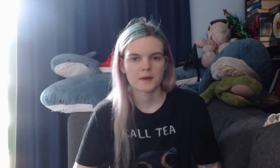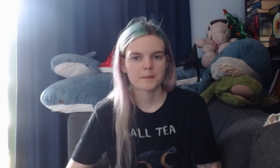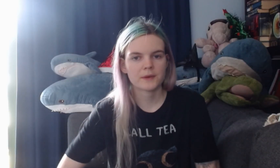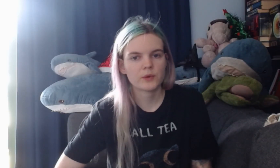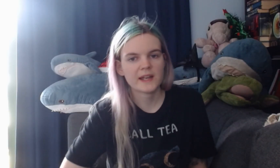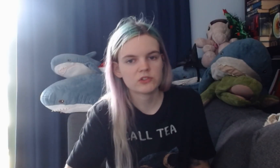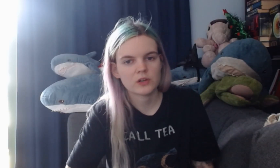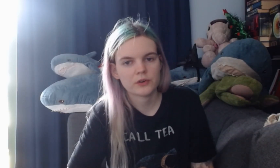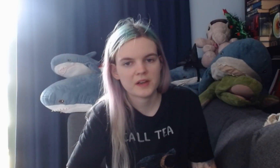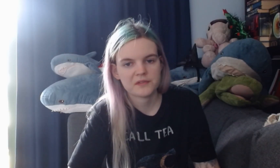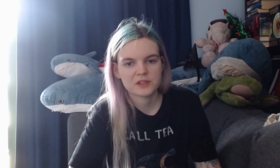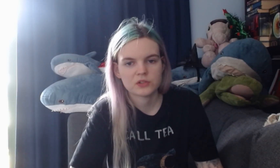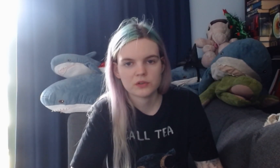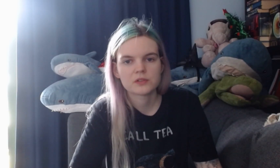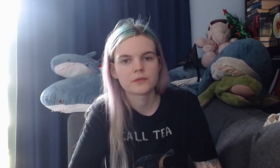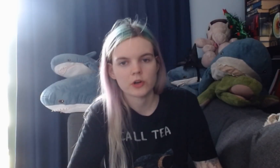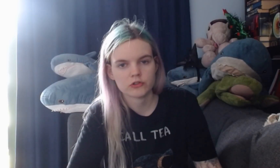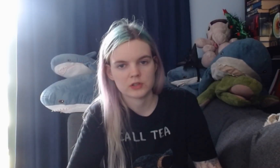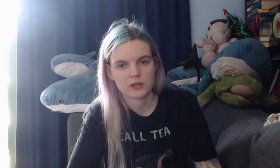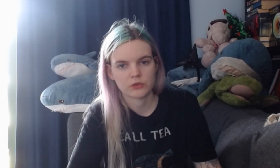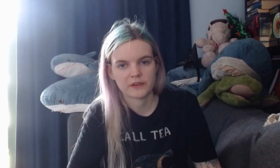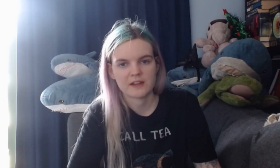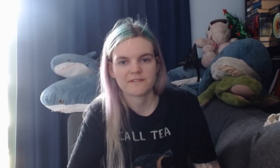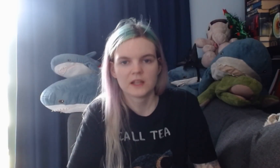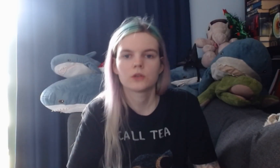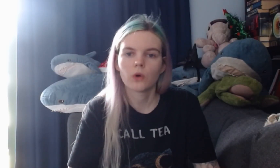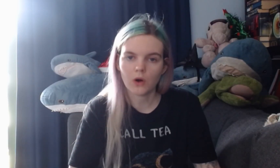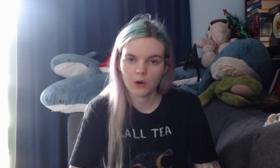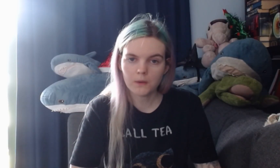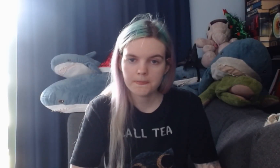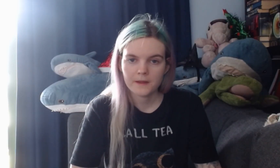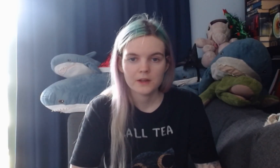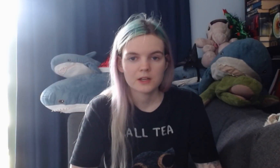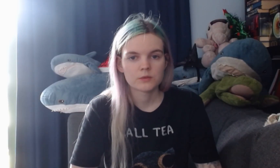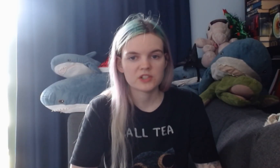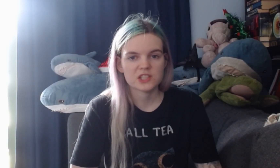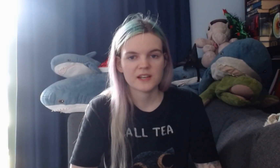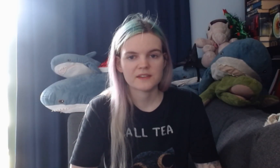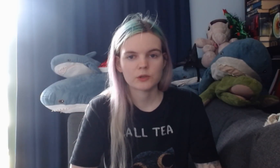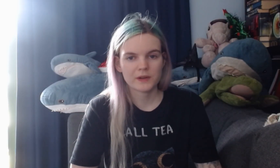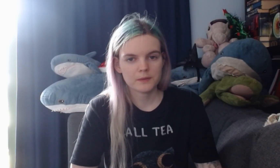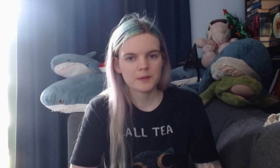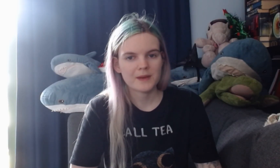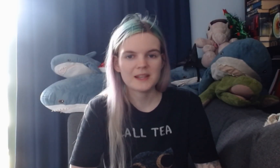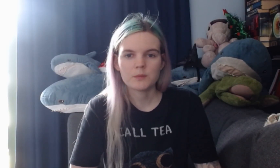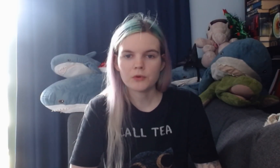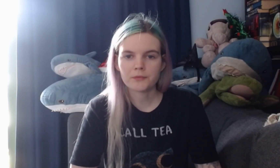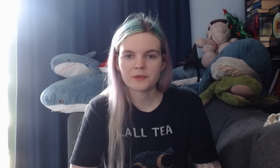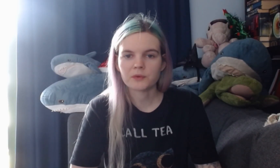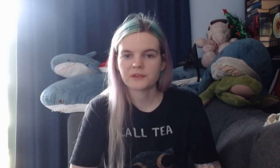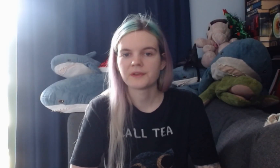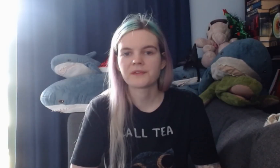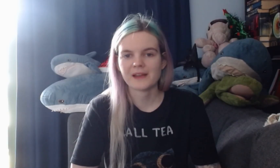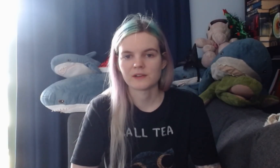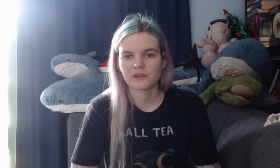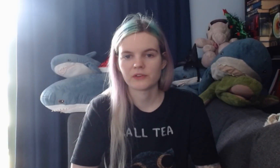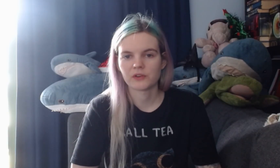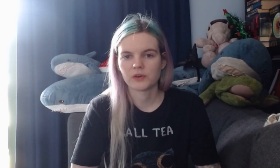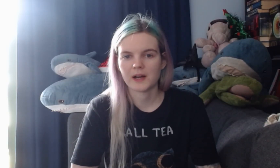But we actually also have an alternative version now to say thank you all, which has incredibly many movements within a second, so I'm